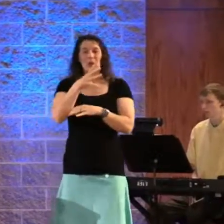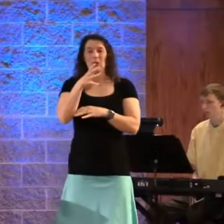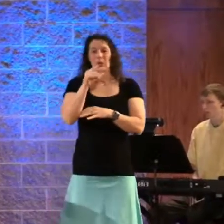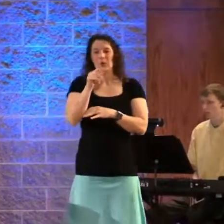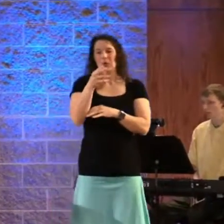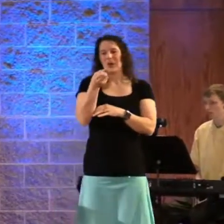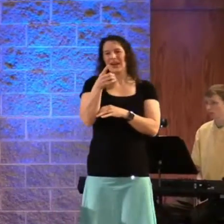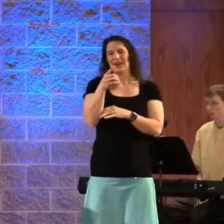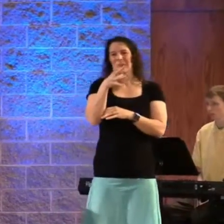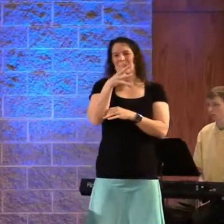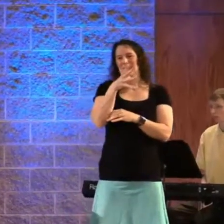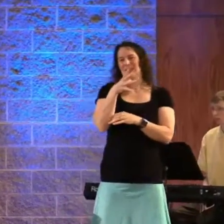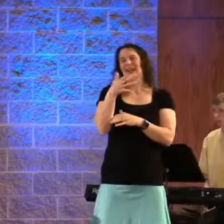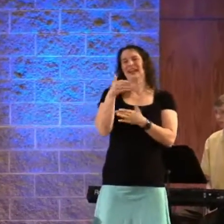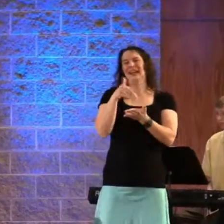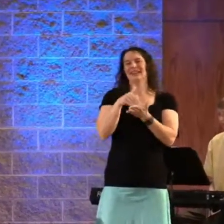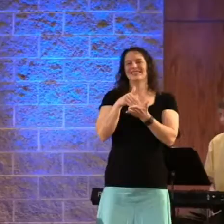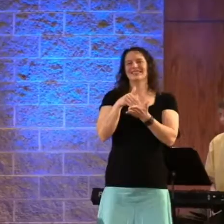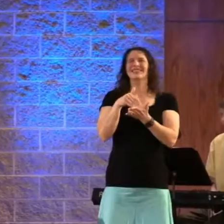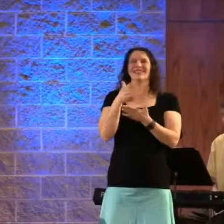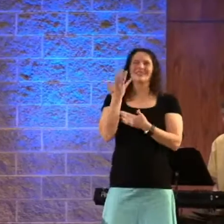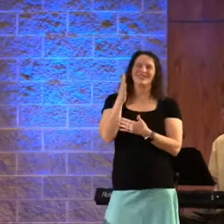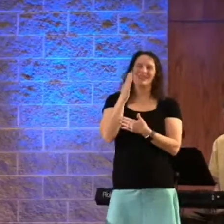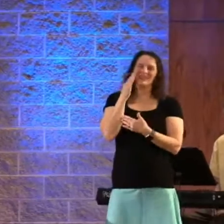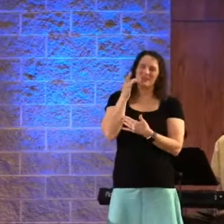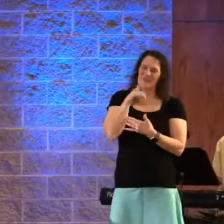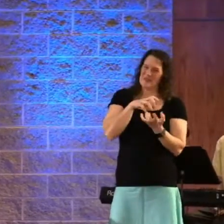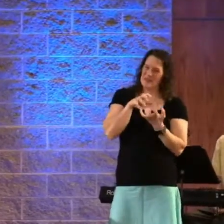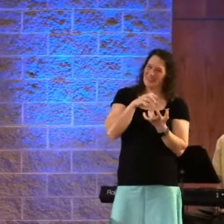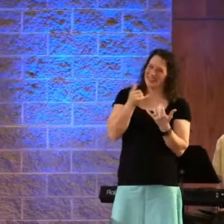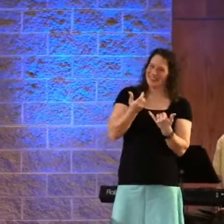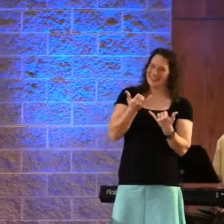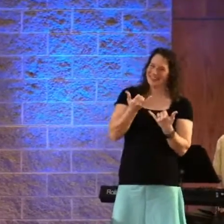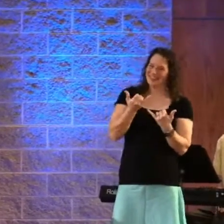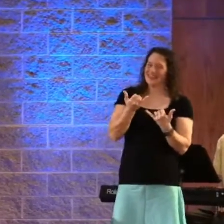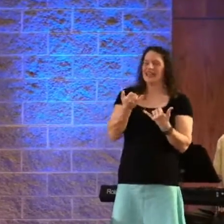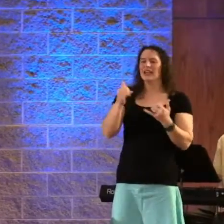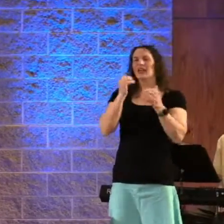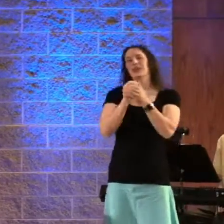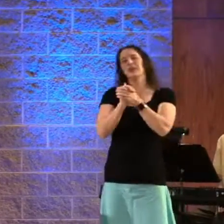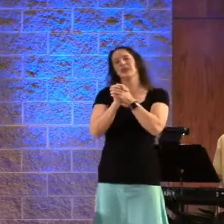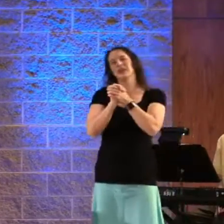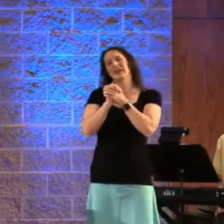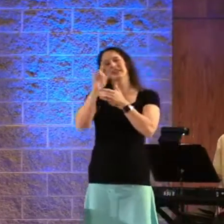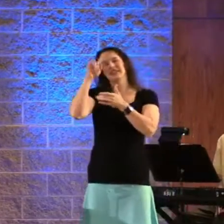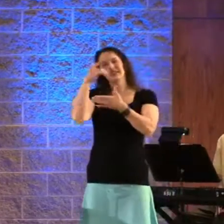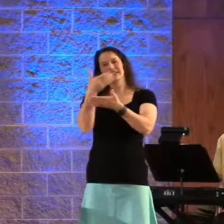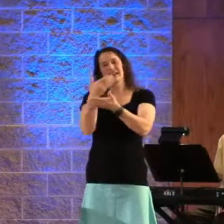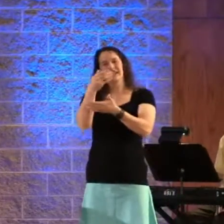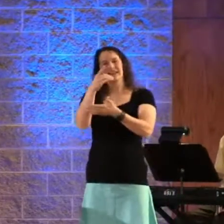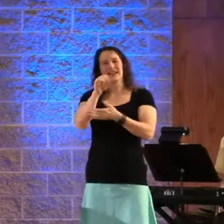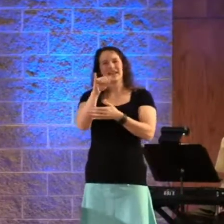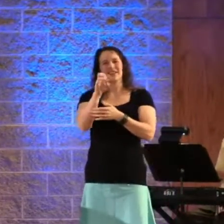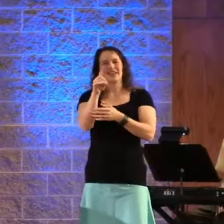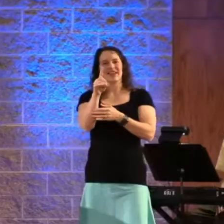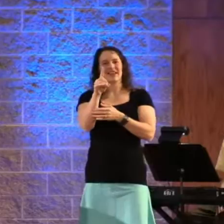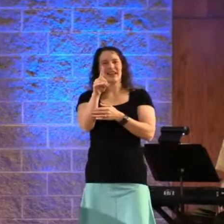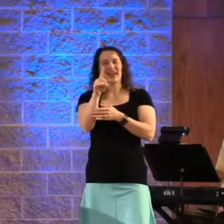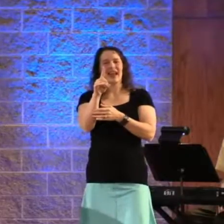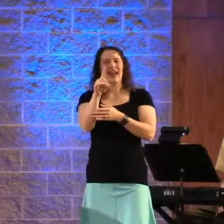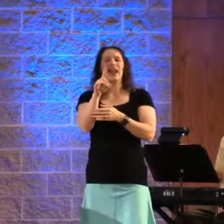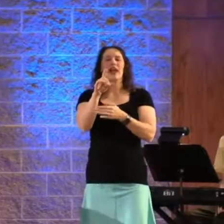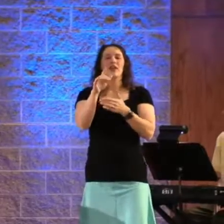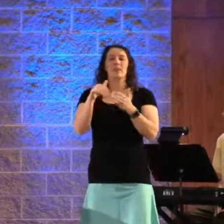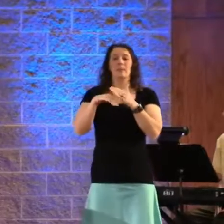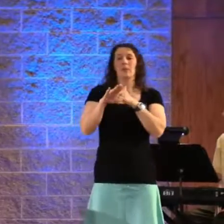Mary's laughing right now. Congratulations to her son David and his wife Jenny on the birth of little Joshua this week. And with